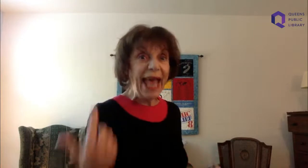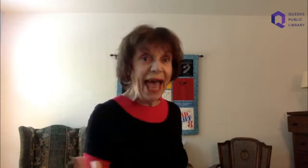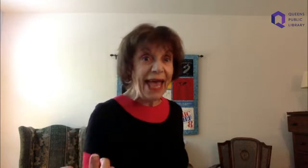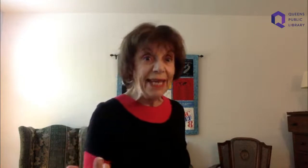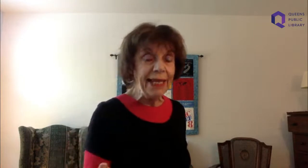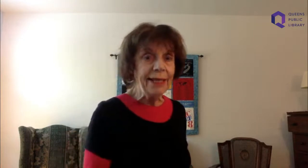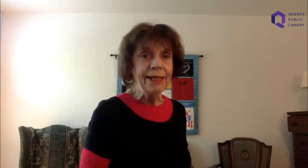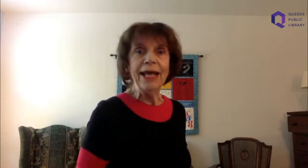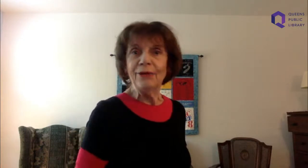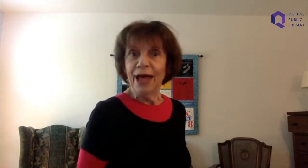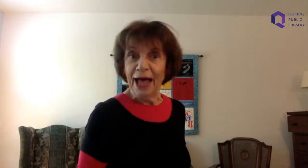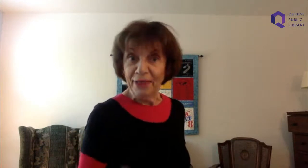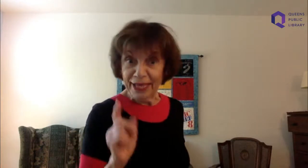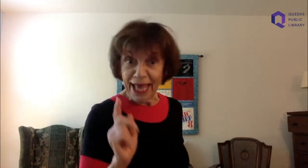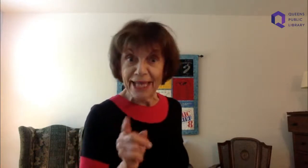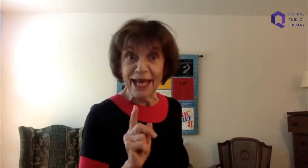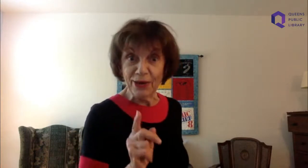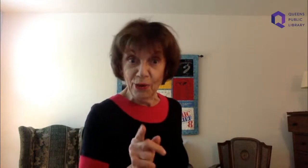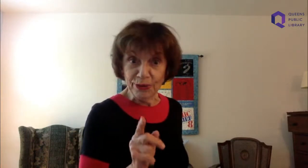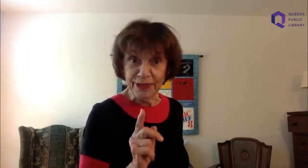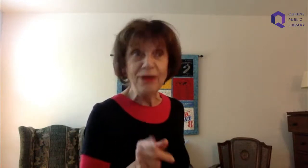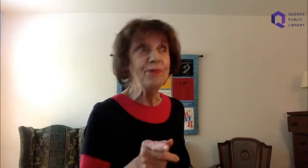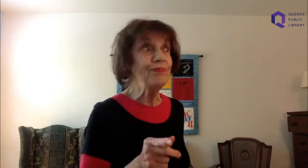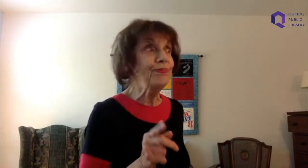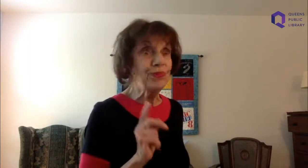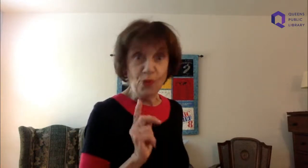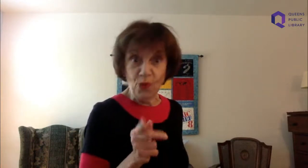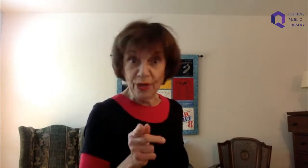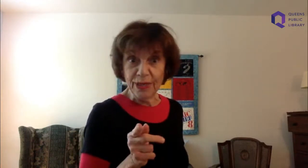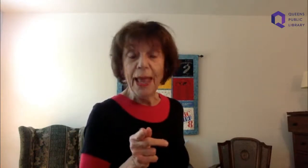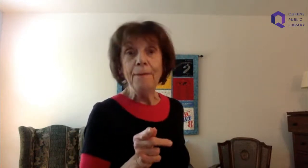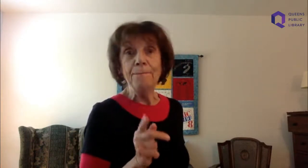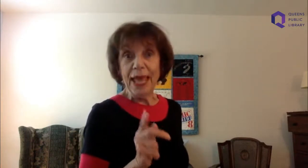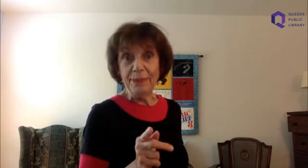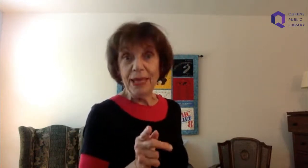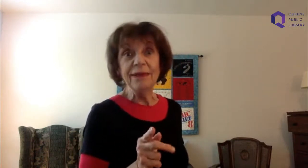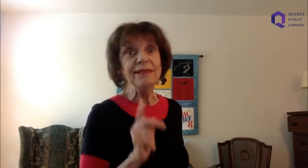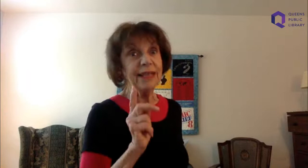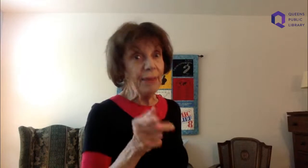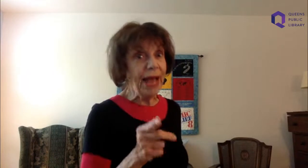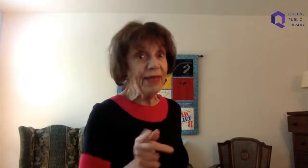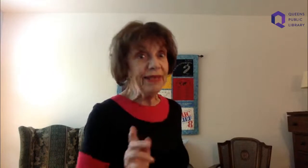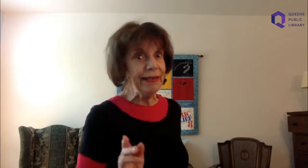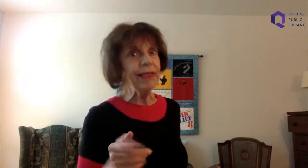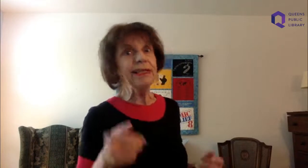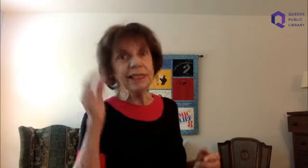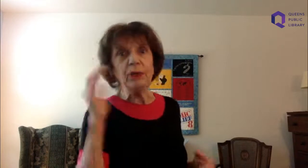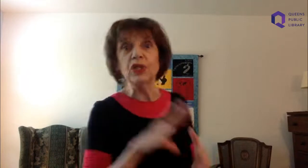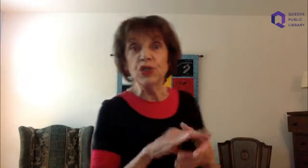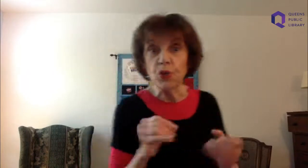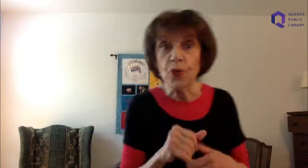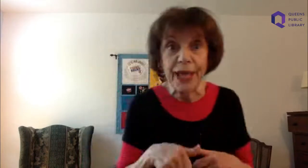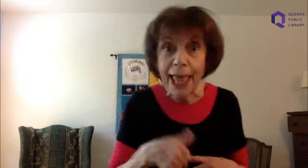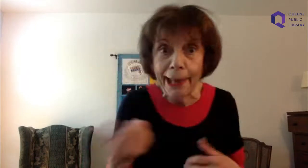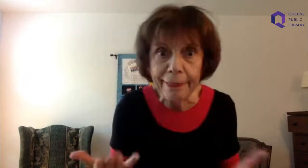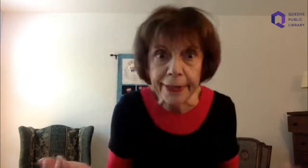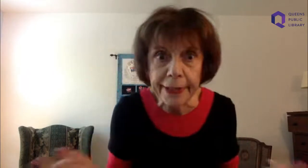cat. I don't know how the cat got a hold of that dog. Maybe somehow they did it, because you know, in a story, anything can